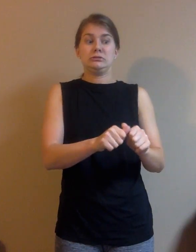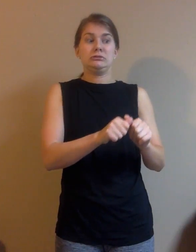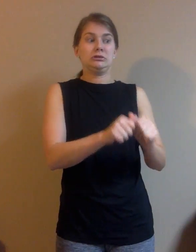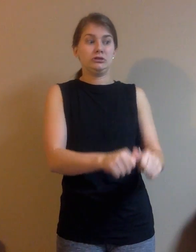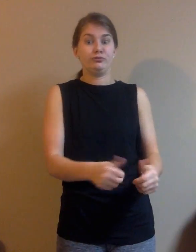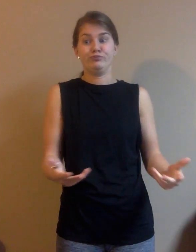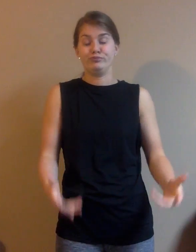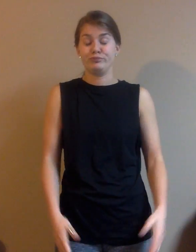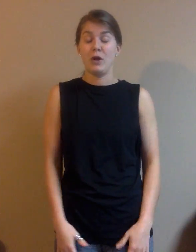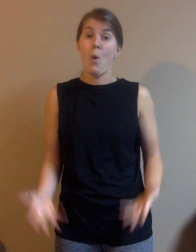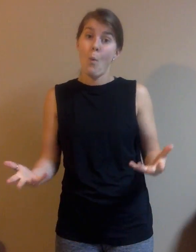Well, I was born.